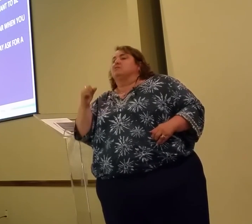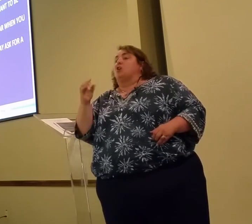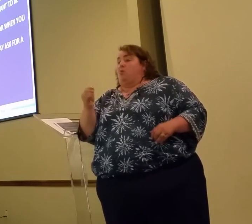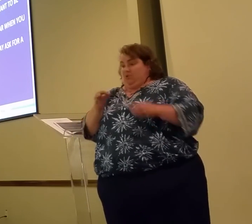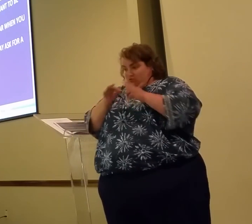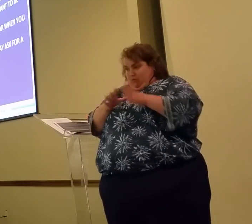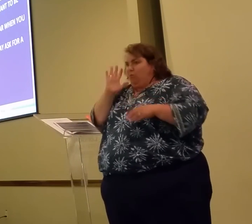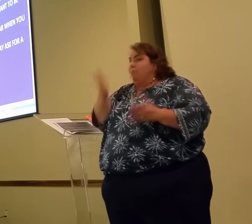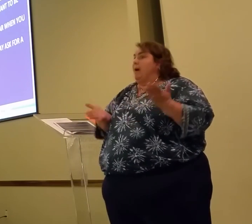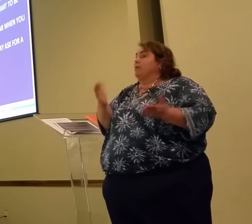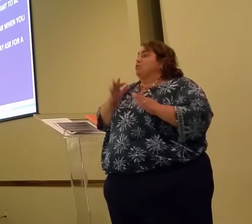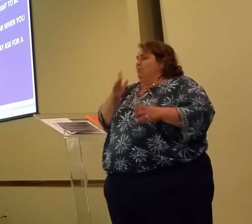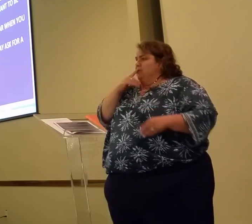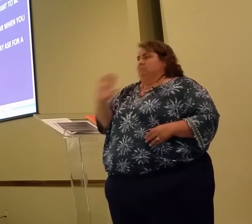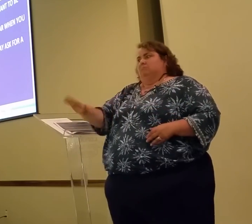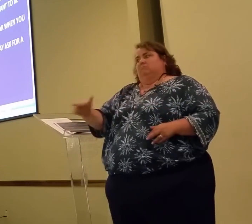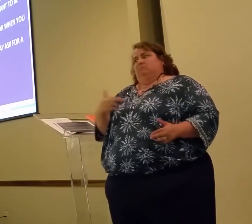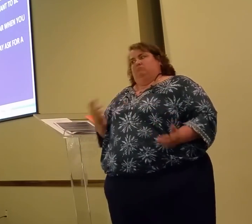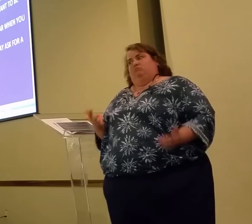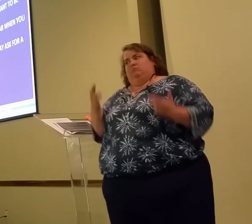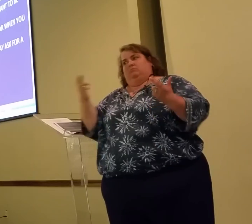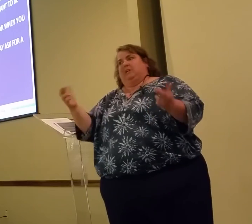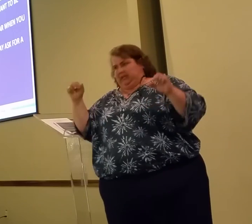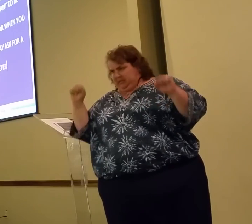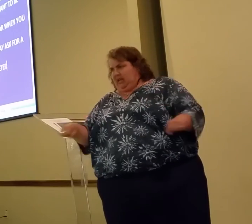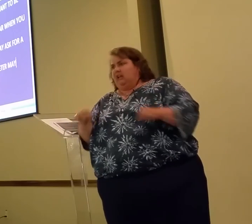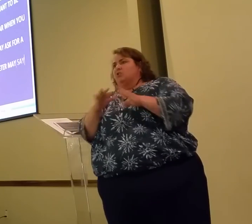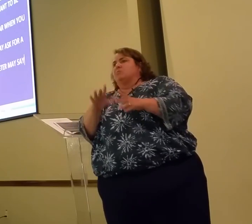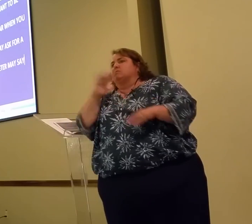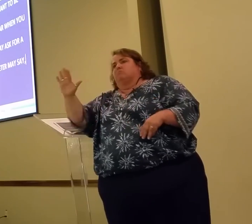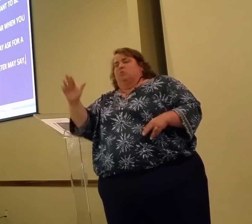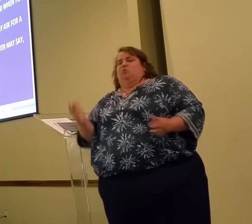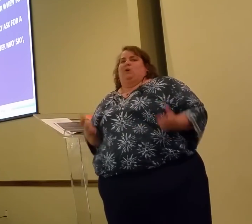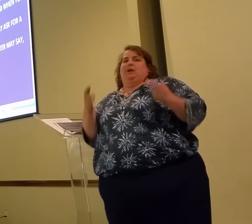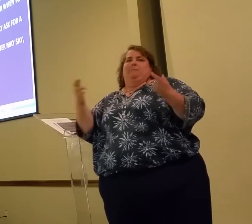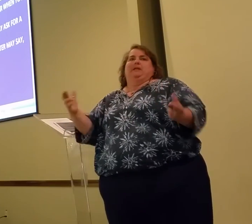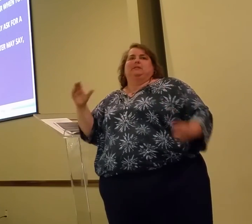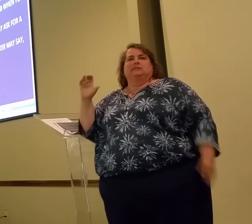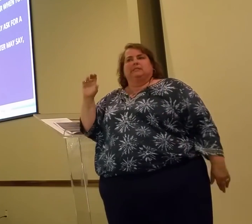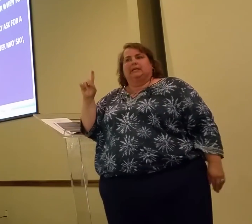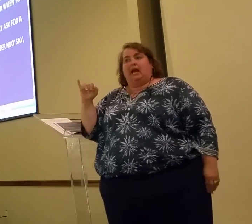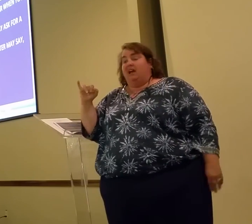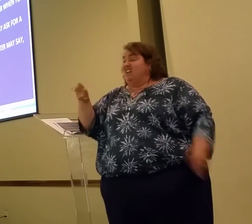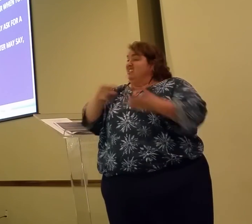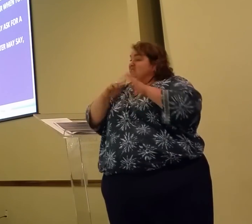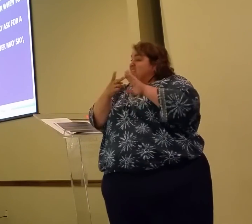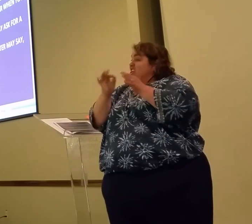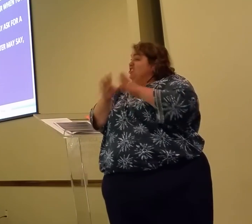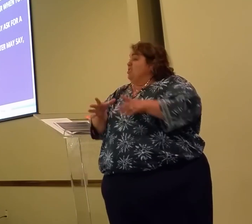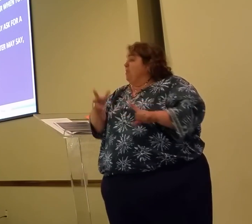Okay? So the interpreter may say, well, I recommend that, even the hearing interpreter could